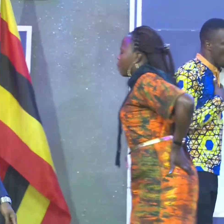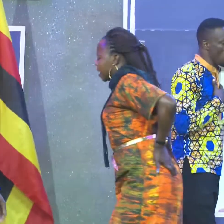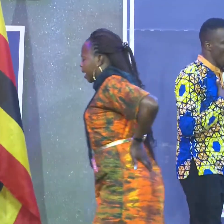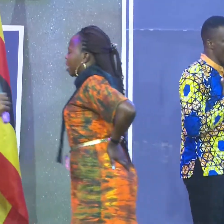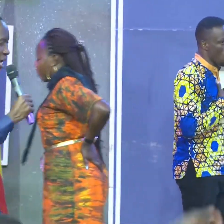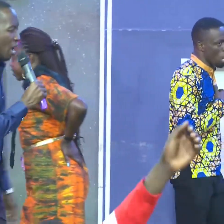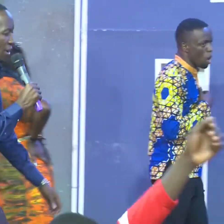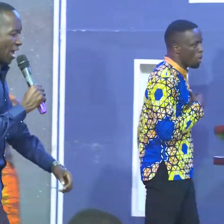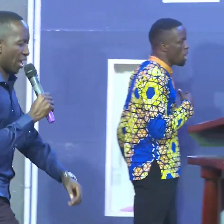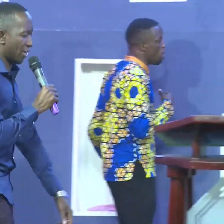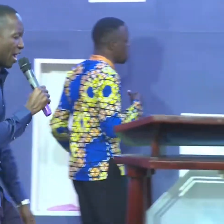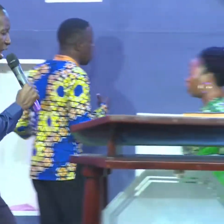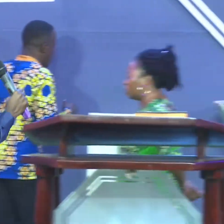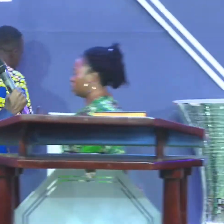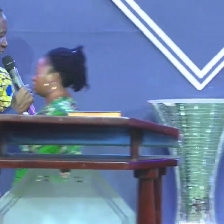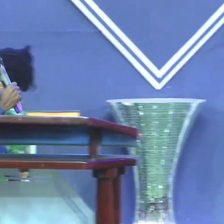rekeseteyerebabababababa